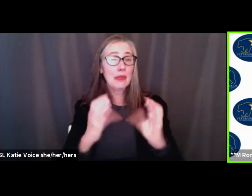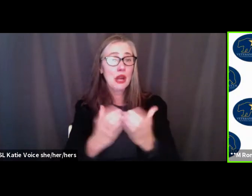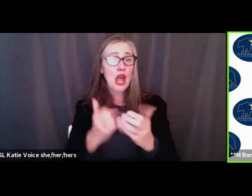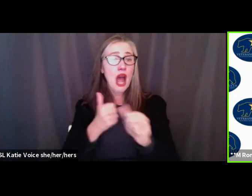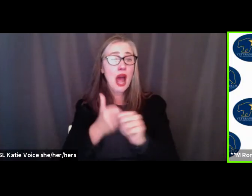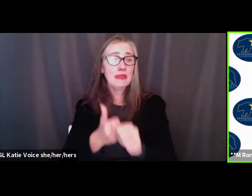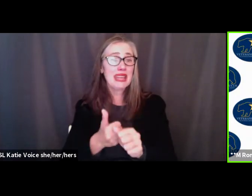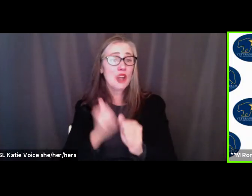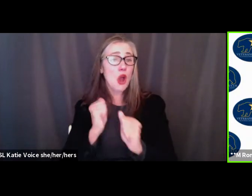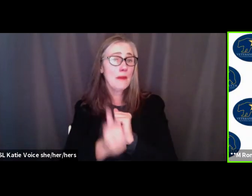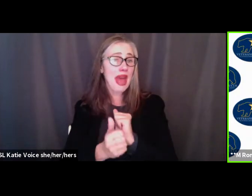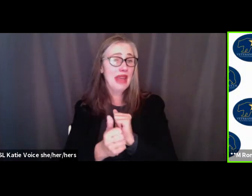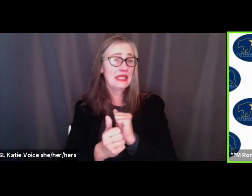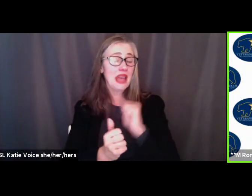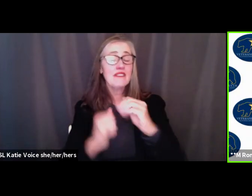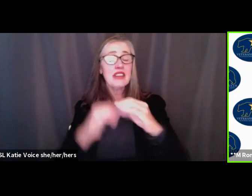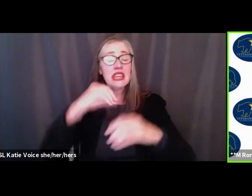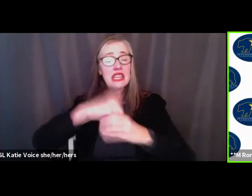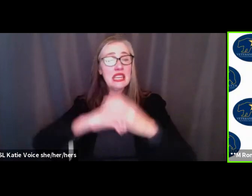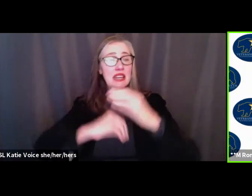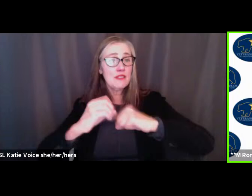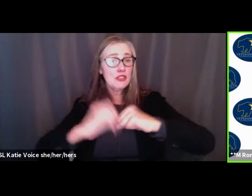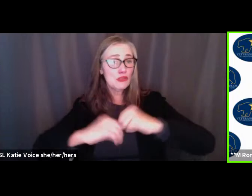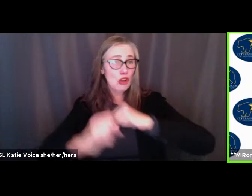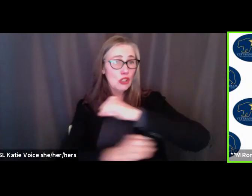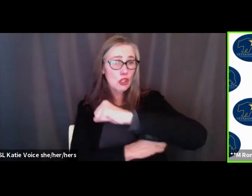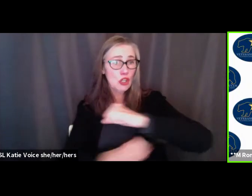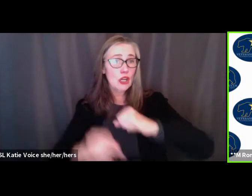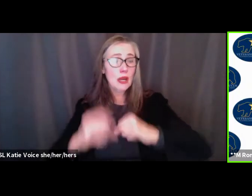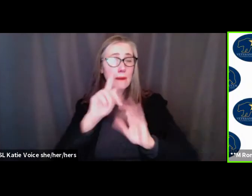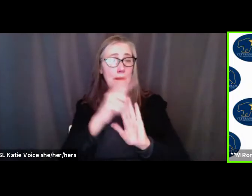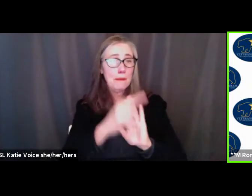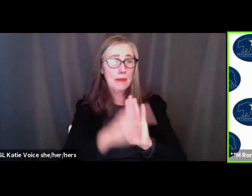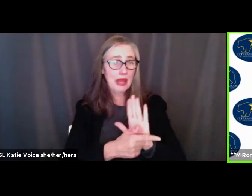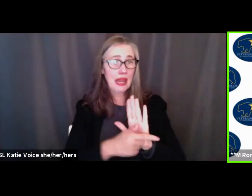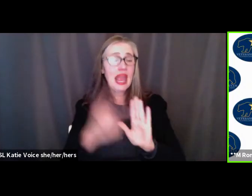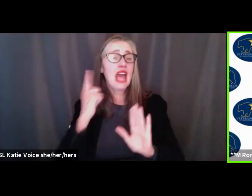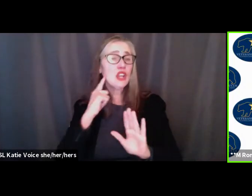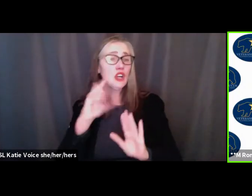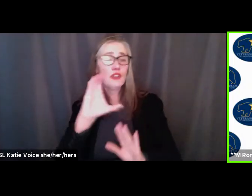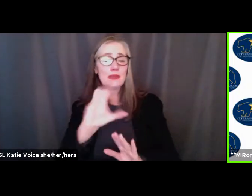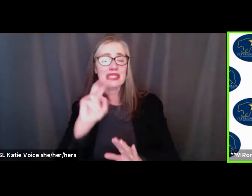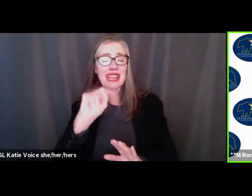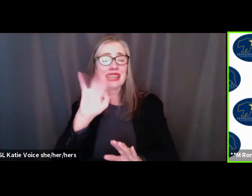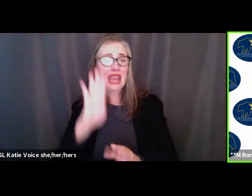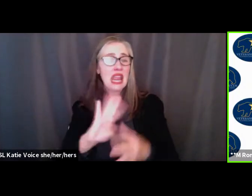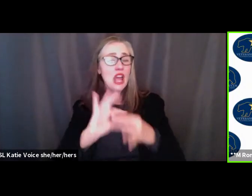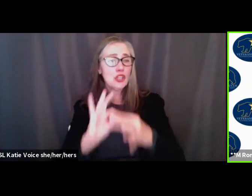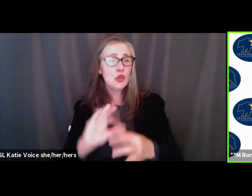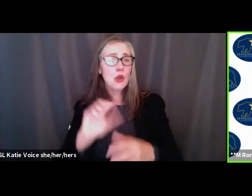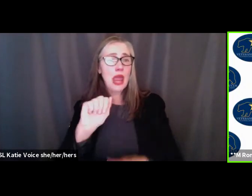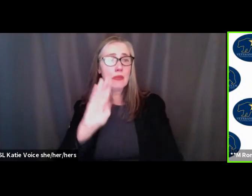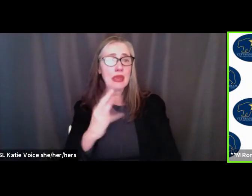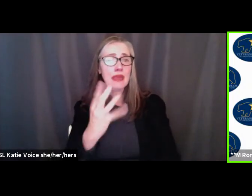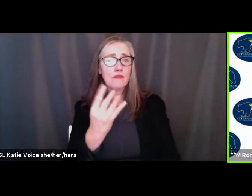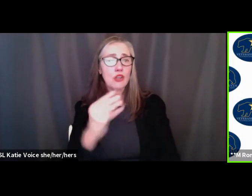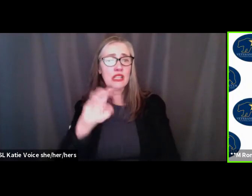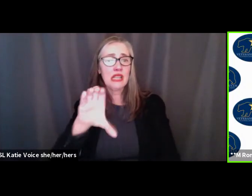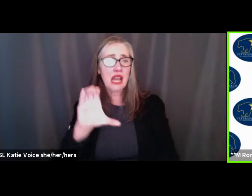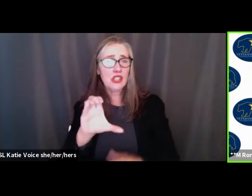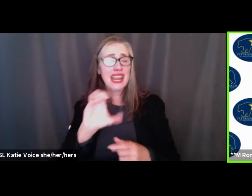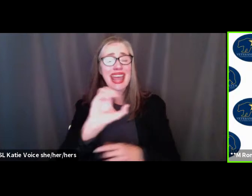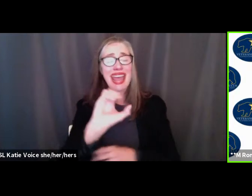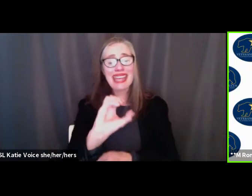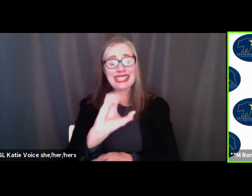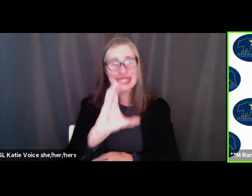the passage of the infrastructure bill. And they also heard from CNA in regard to AB 1400 and from CTA as to the many